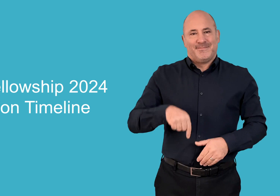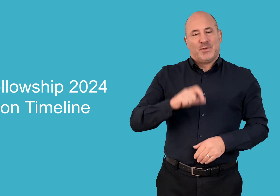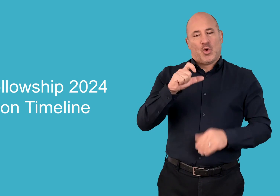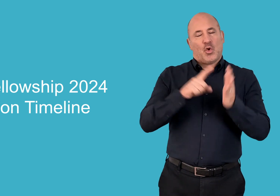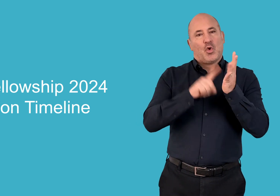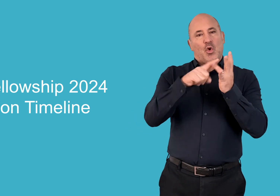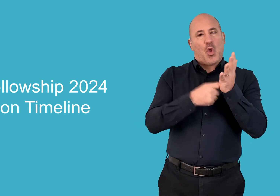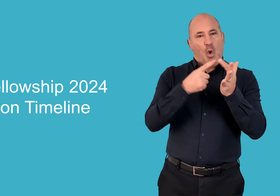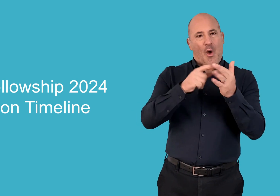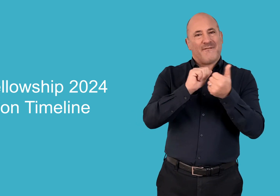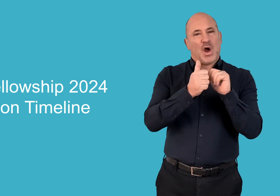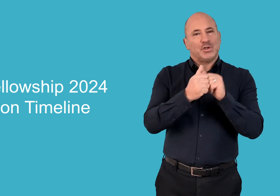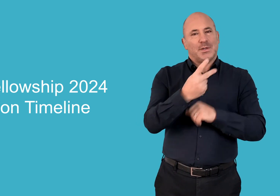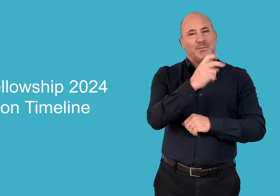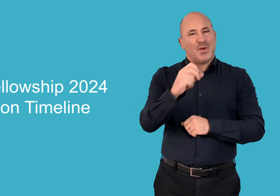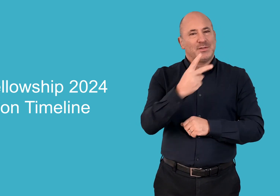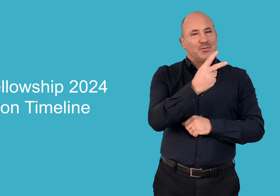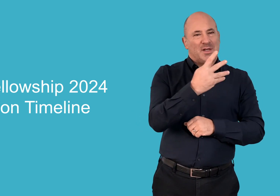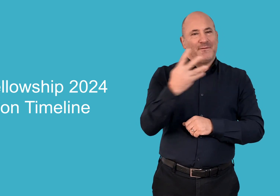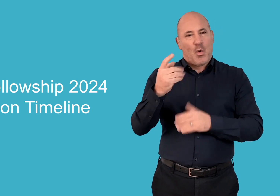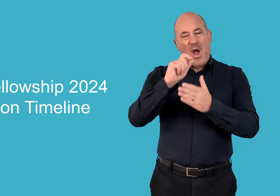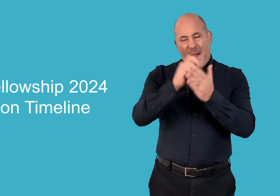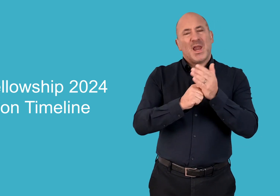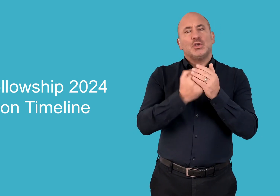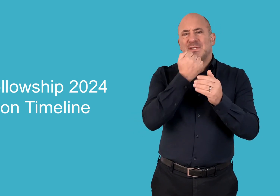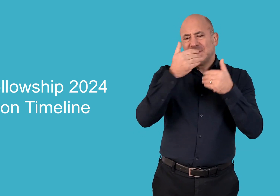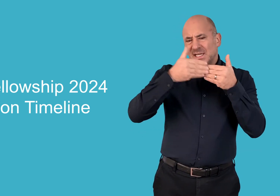Clore Fellowship 2024 Application Timeline.